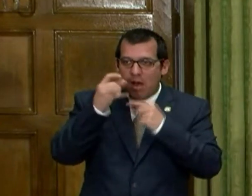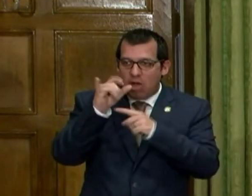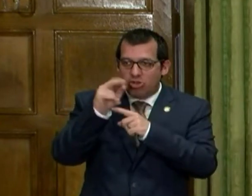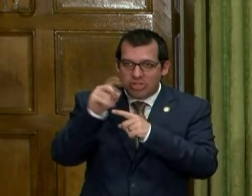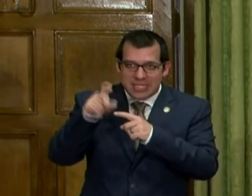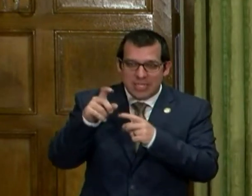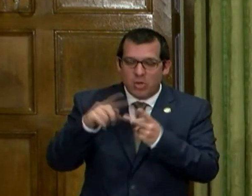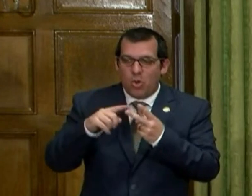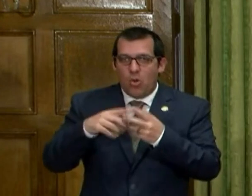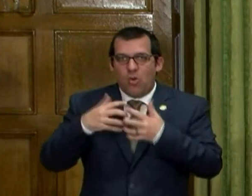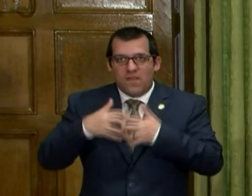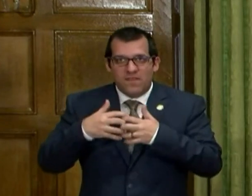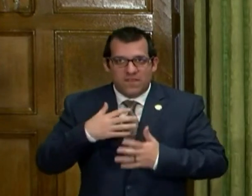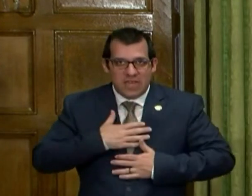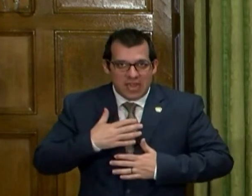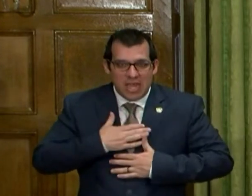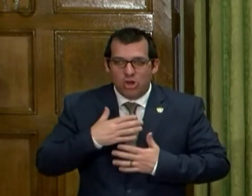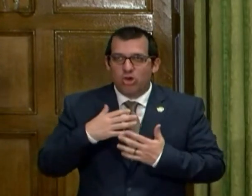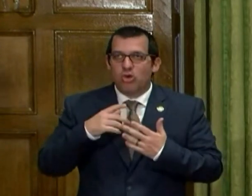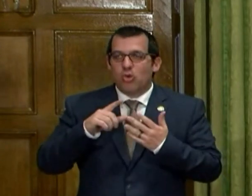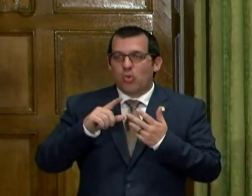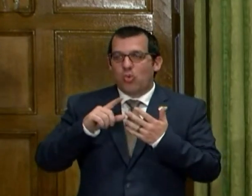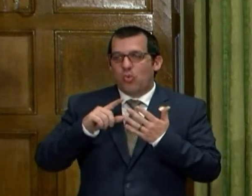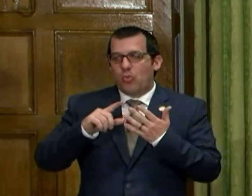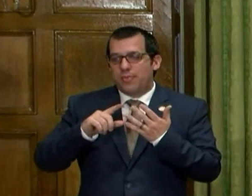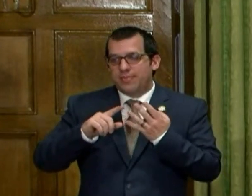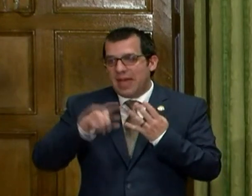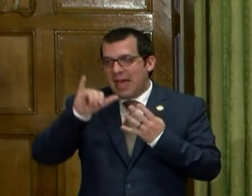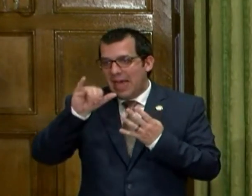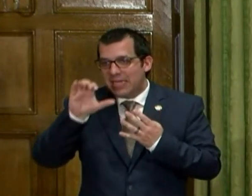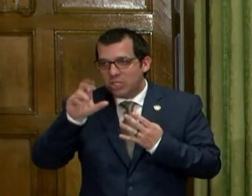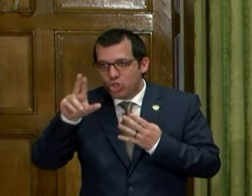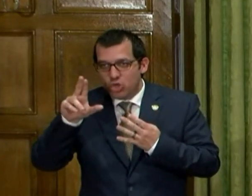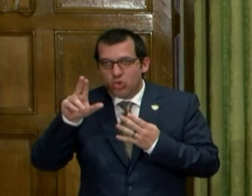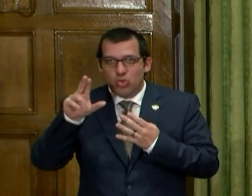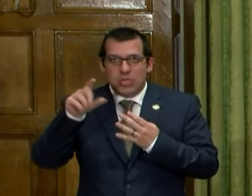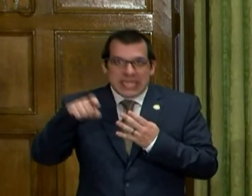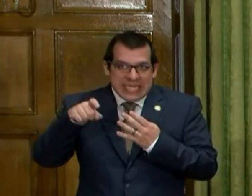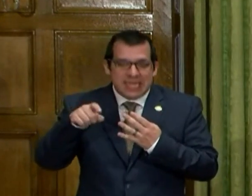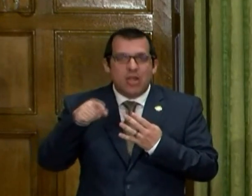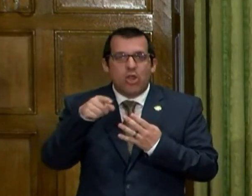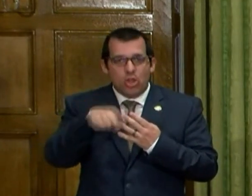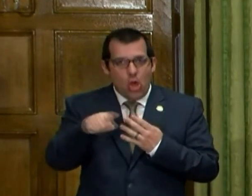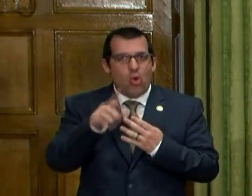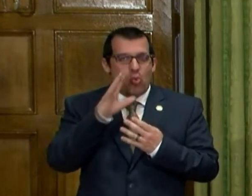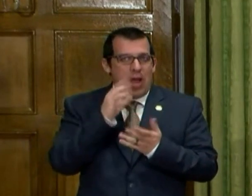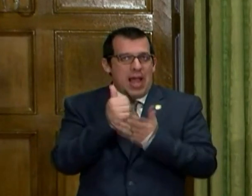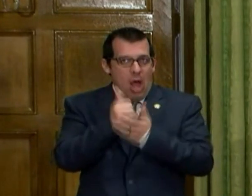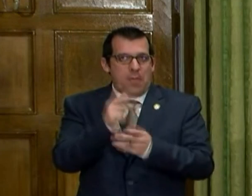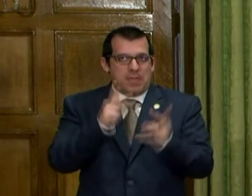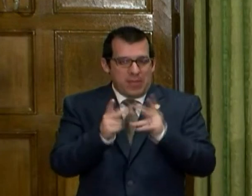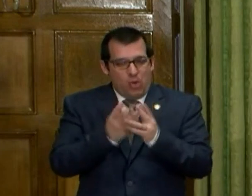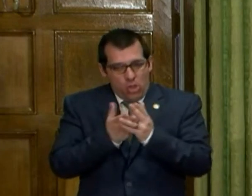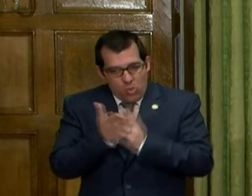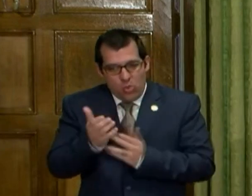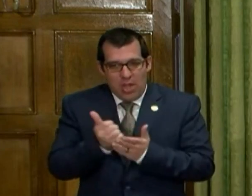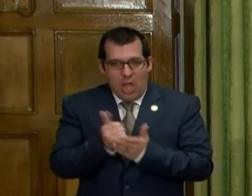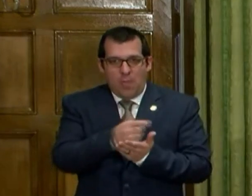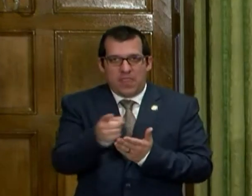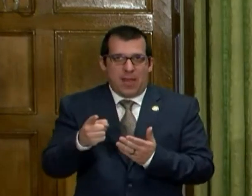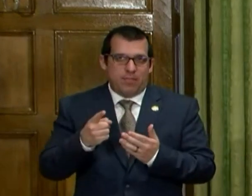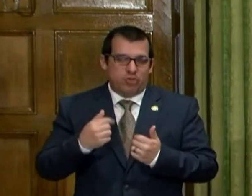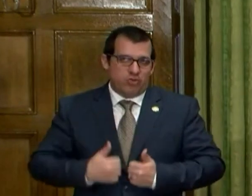they need a ventilator, ICU care if they need it. These are the things that we know get people through and help them to